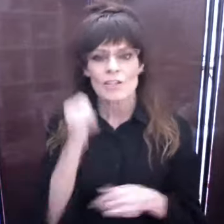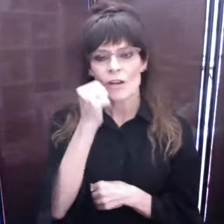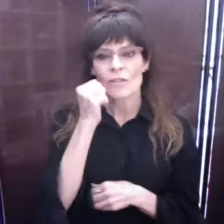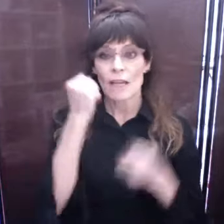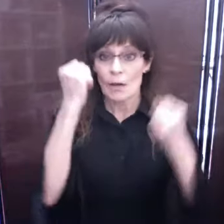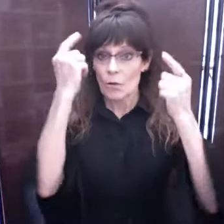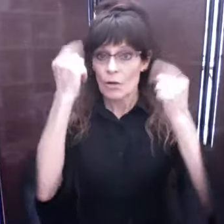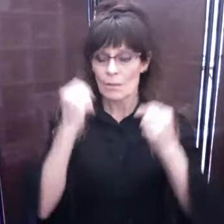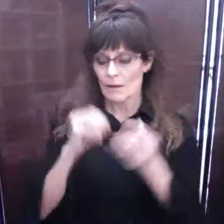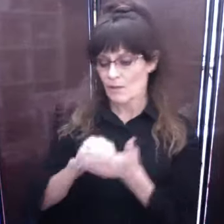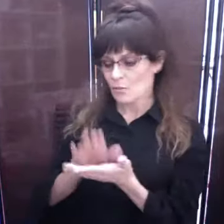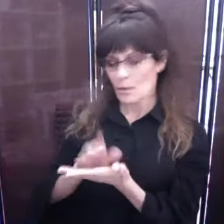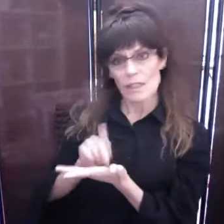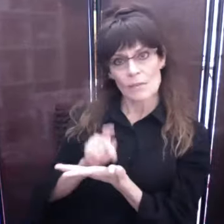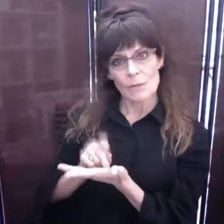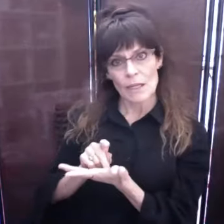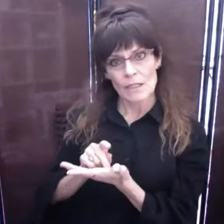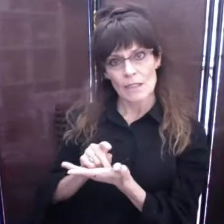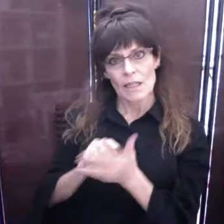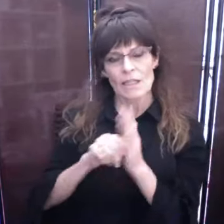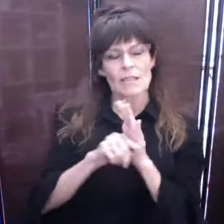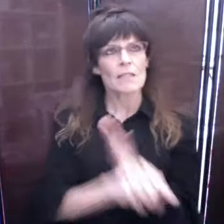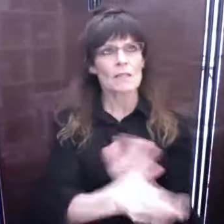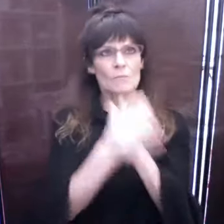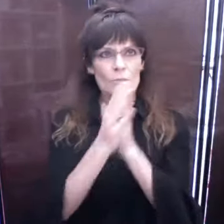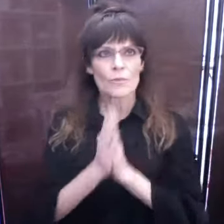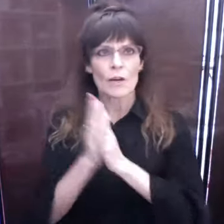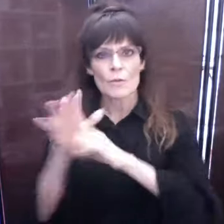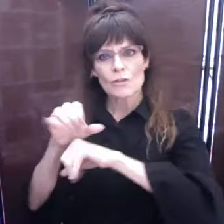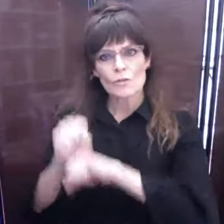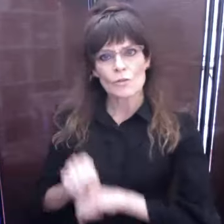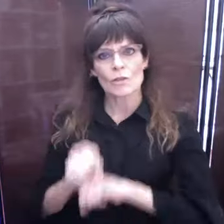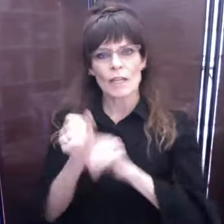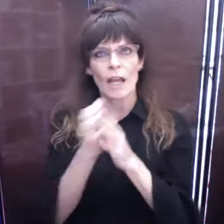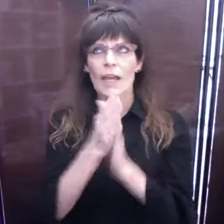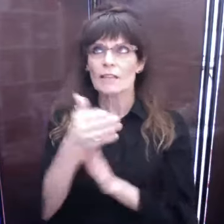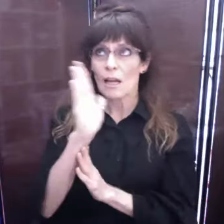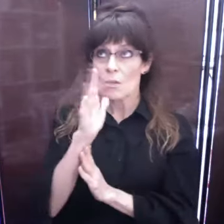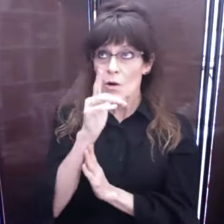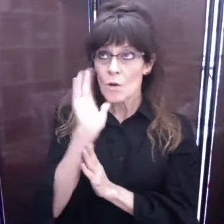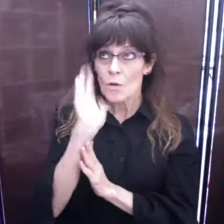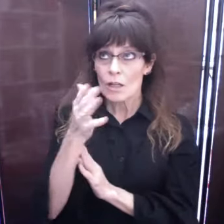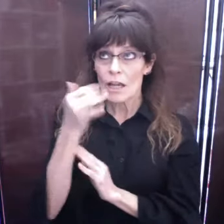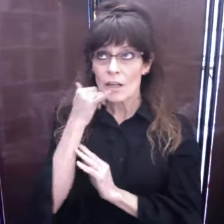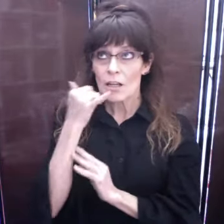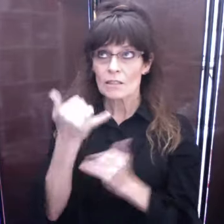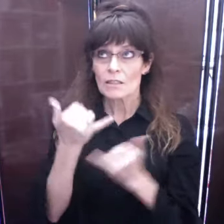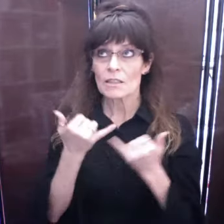and a pen, and I have a deep prayer ritual. And I just ask God, like, who do you need me to reach out today? Long term or short term, drunk